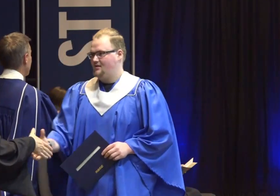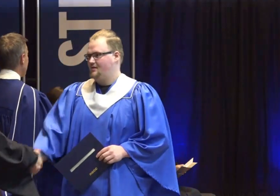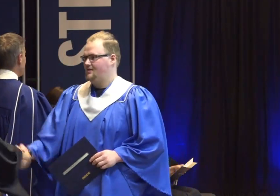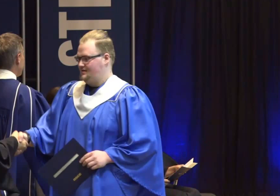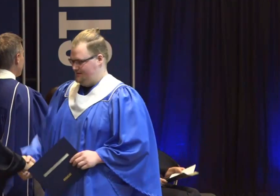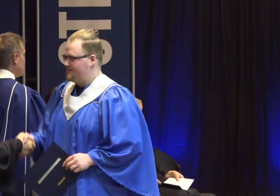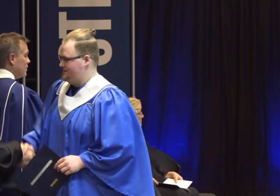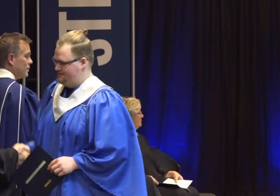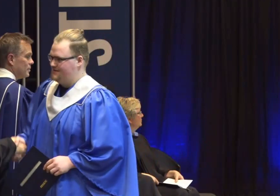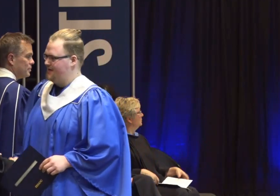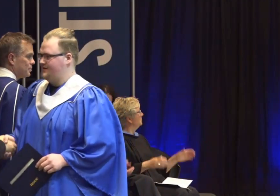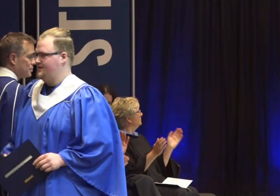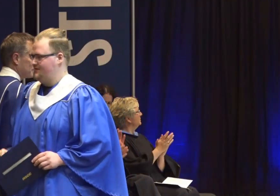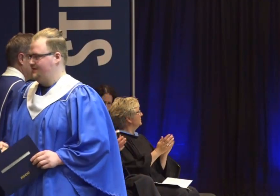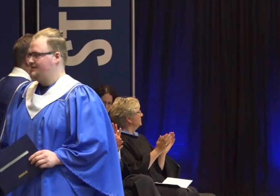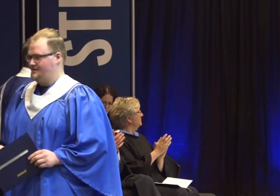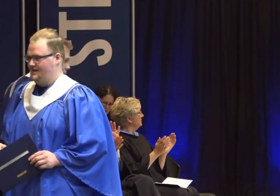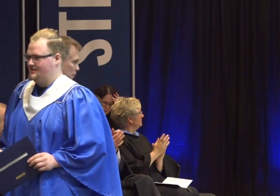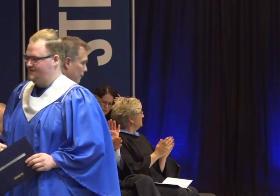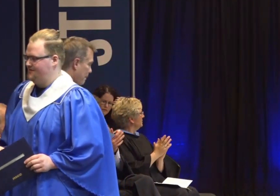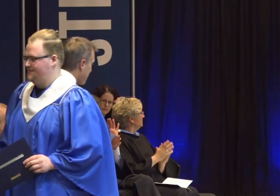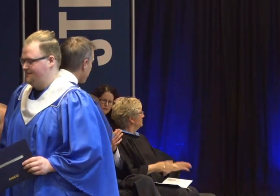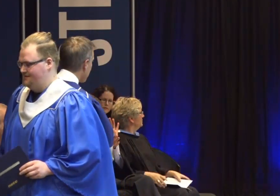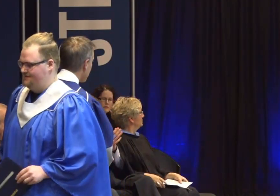Alan Snarby, honors.